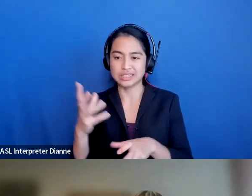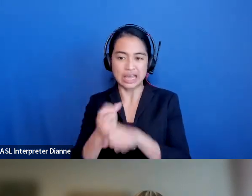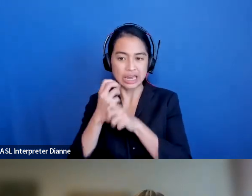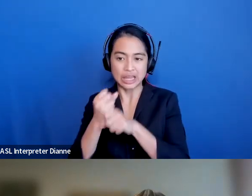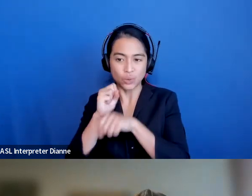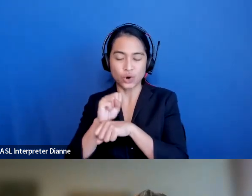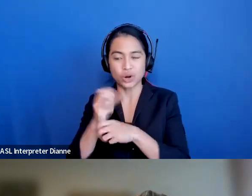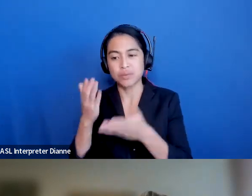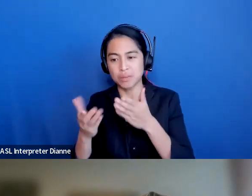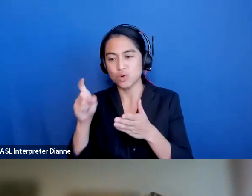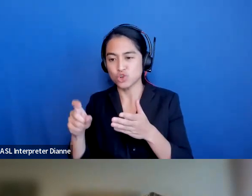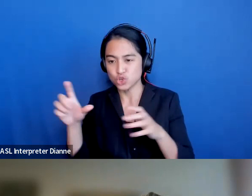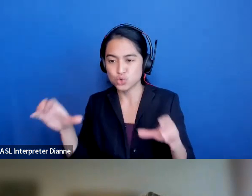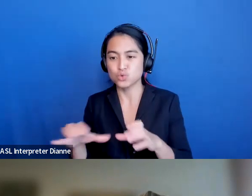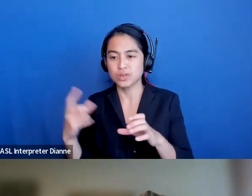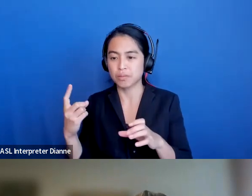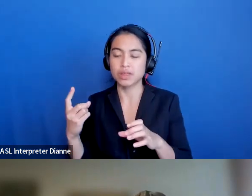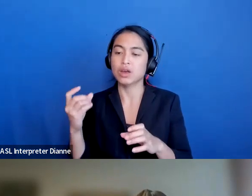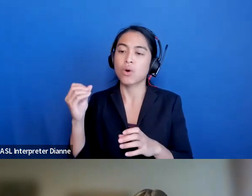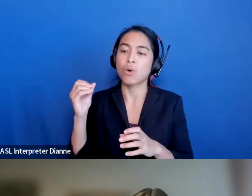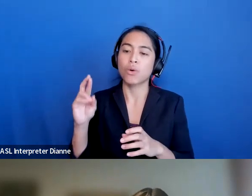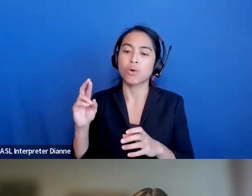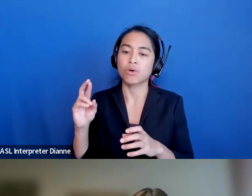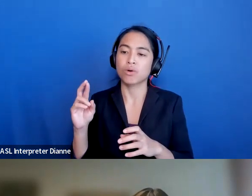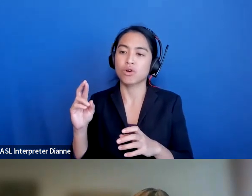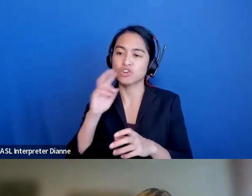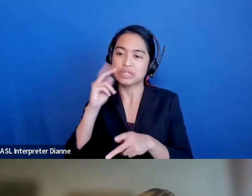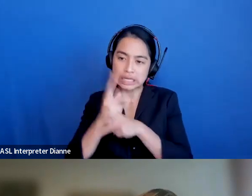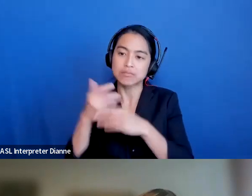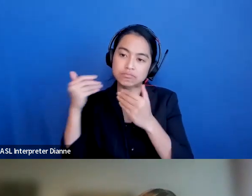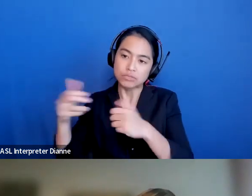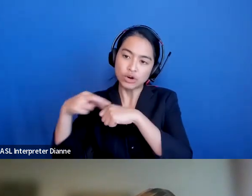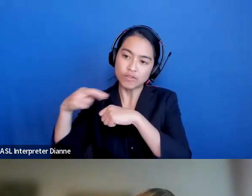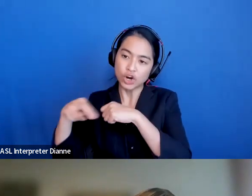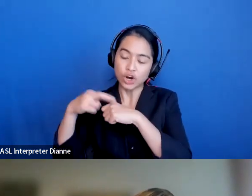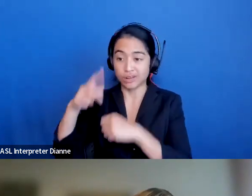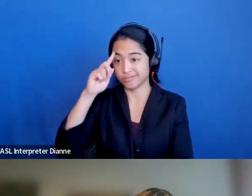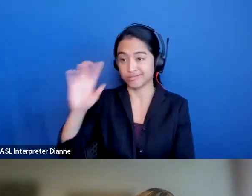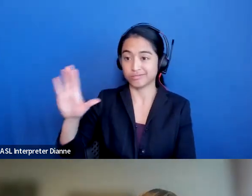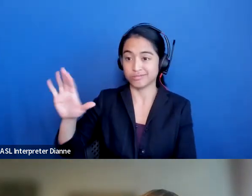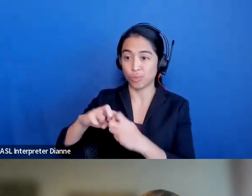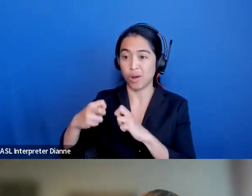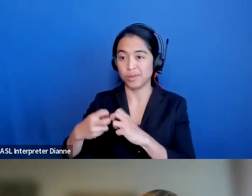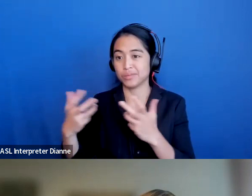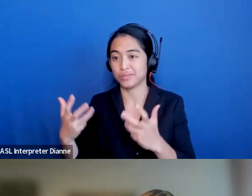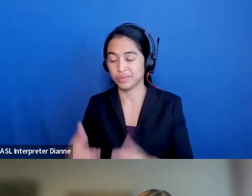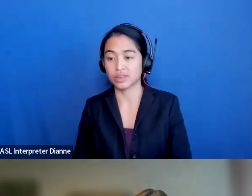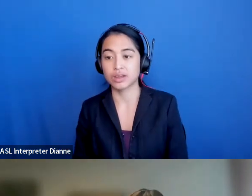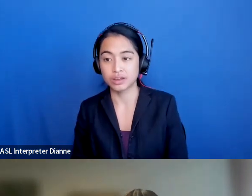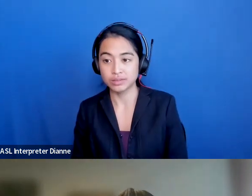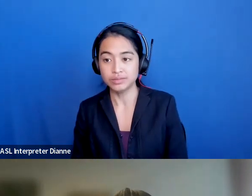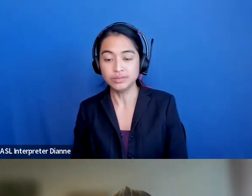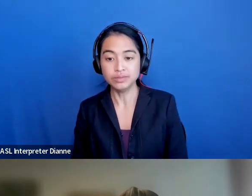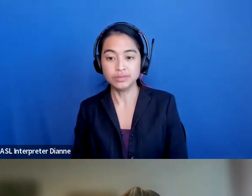so maybe we should do something, or we should just keep referring out and let it be somebody else's problem?